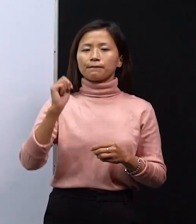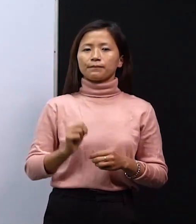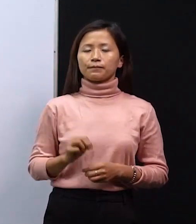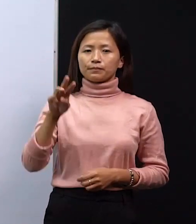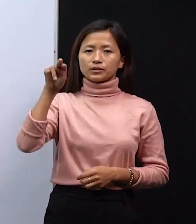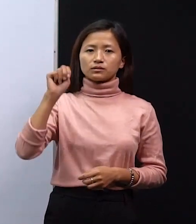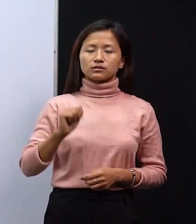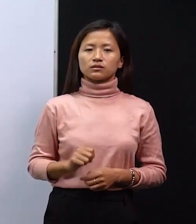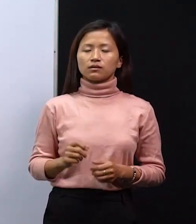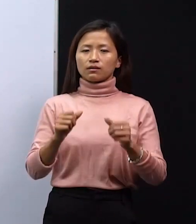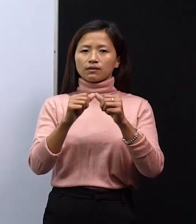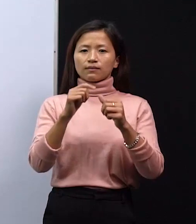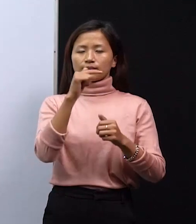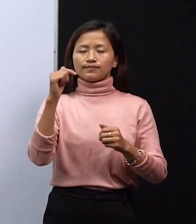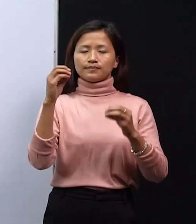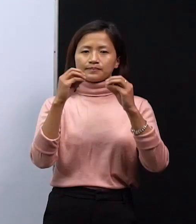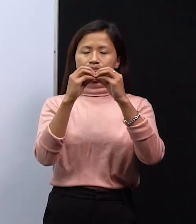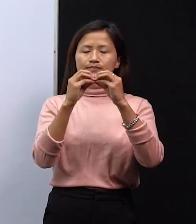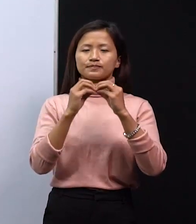a minus b